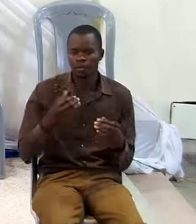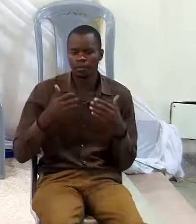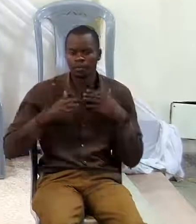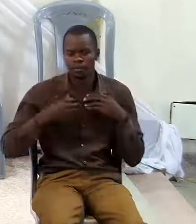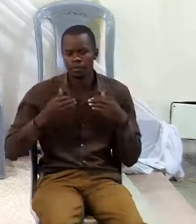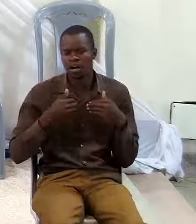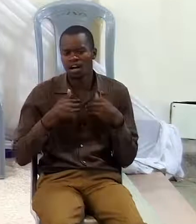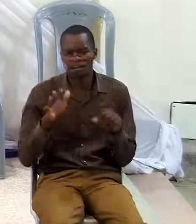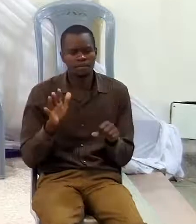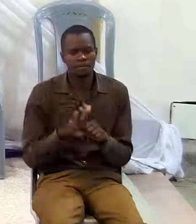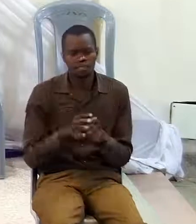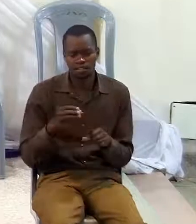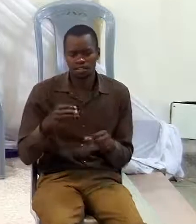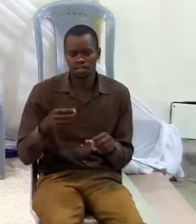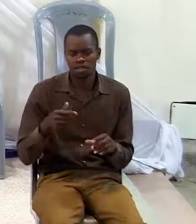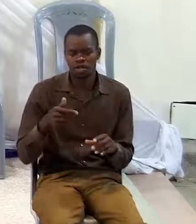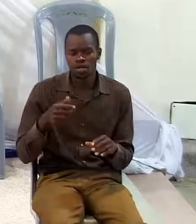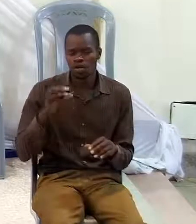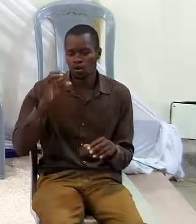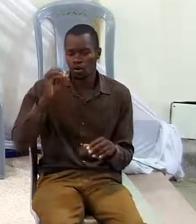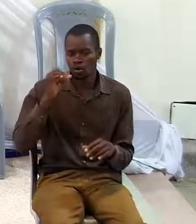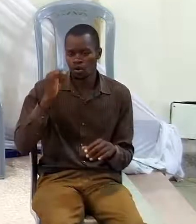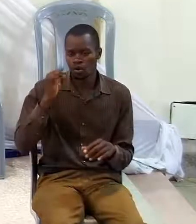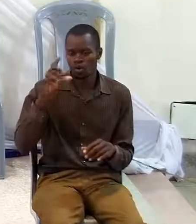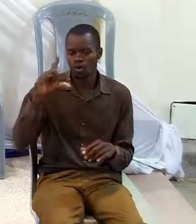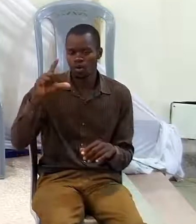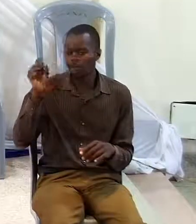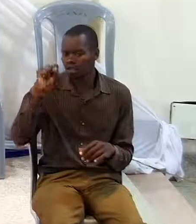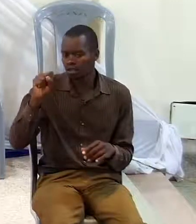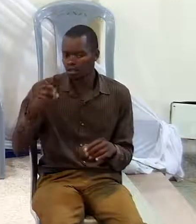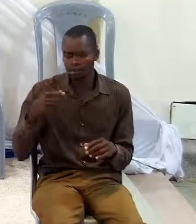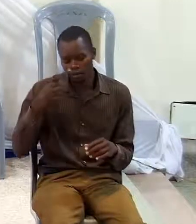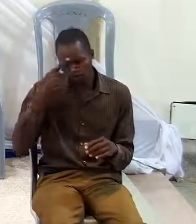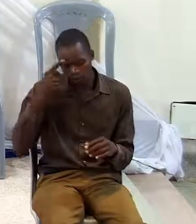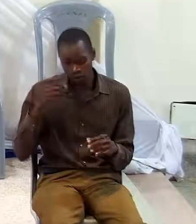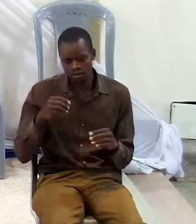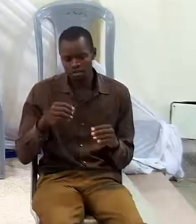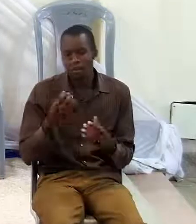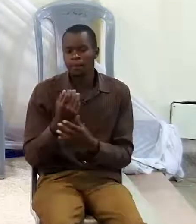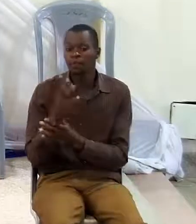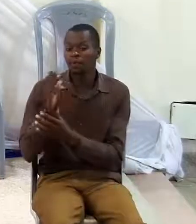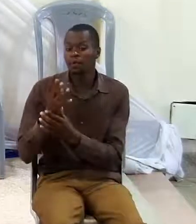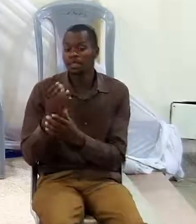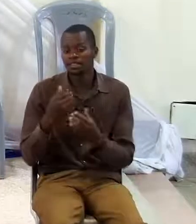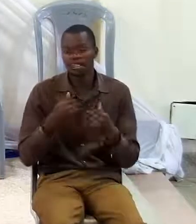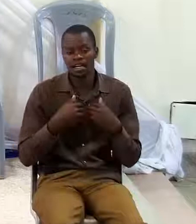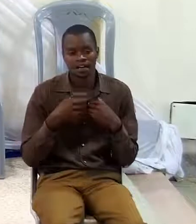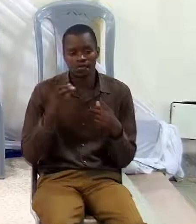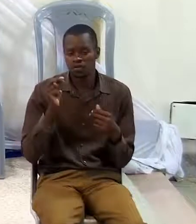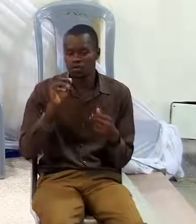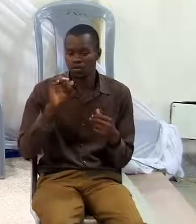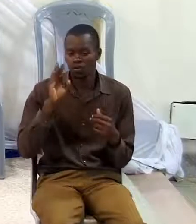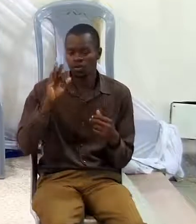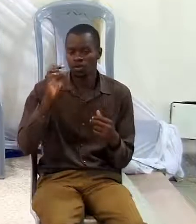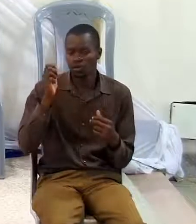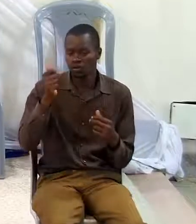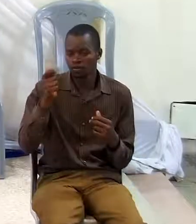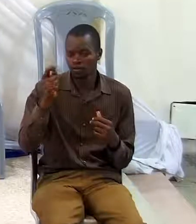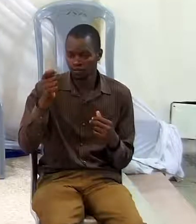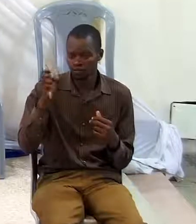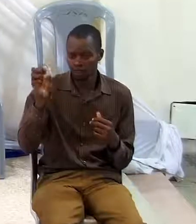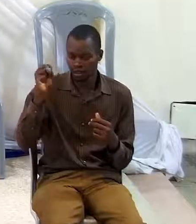It's because plants, just like I said, they don't have any cholesterol. It is the animal fat that has, it is